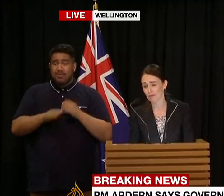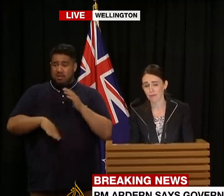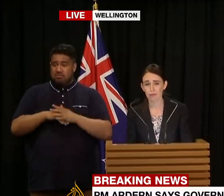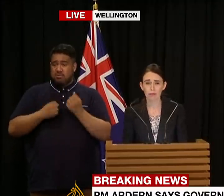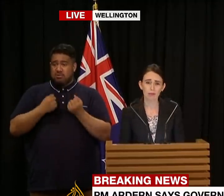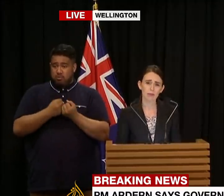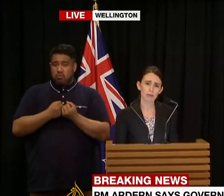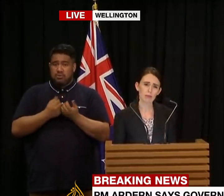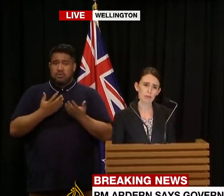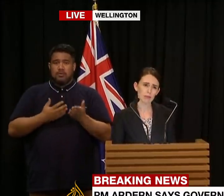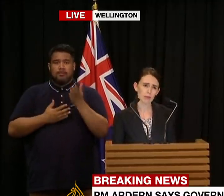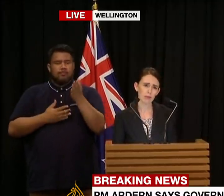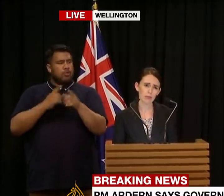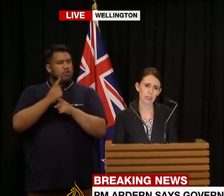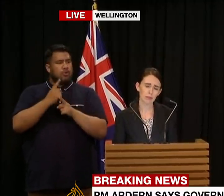doing.